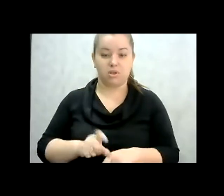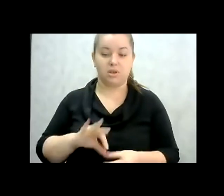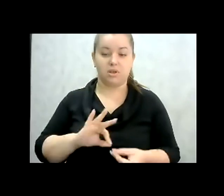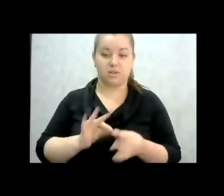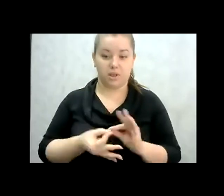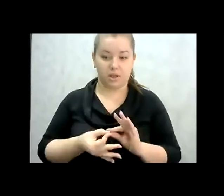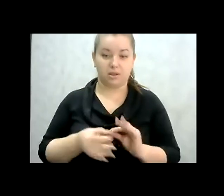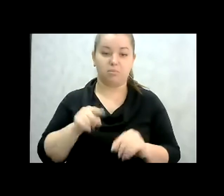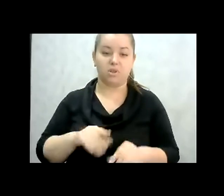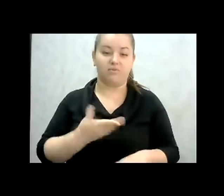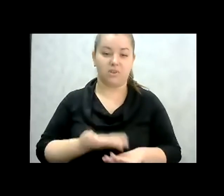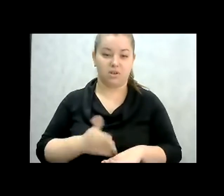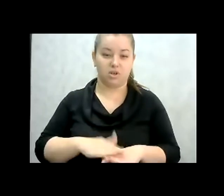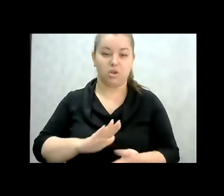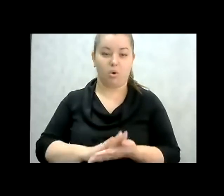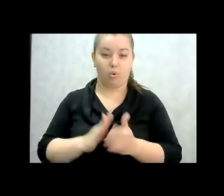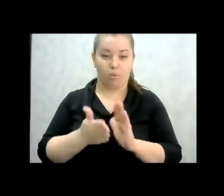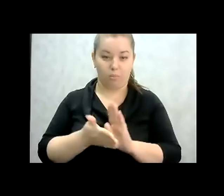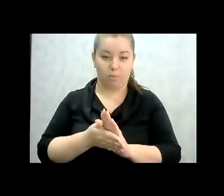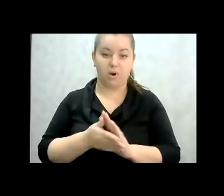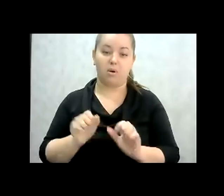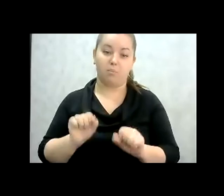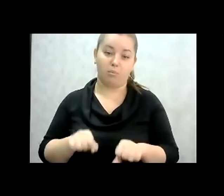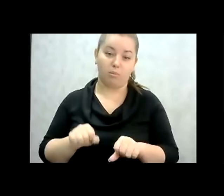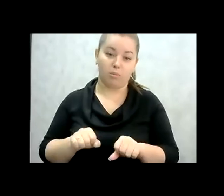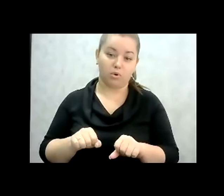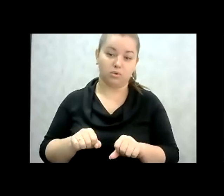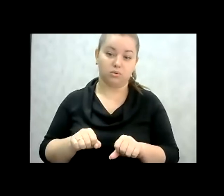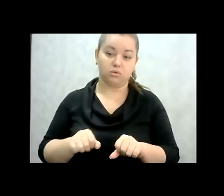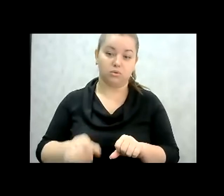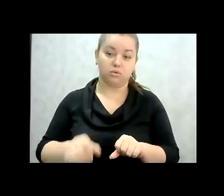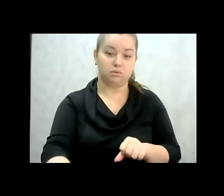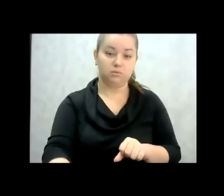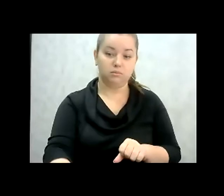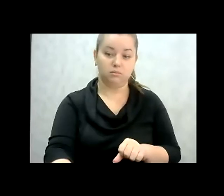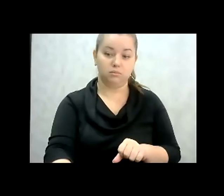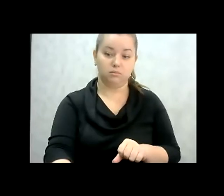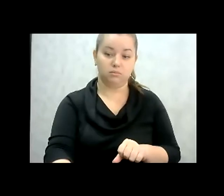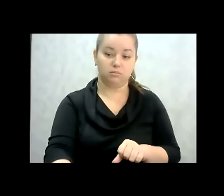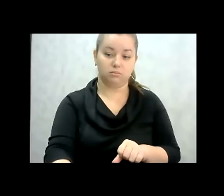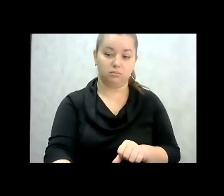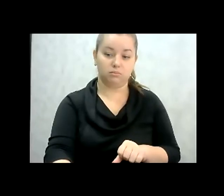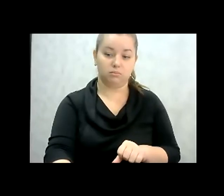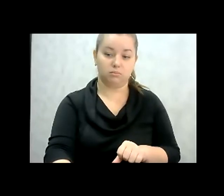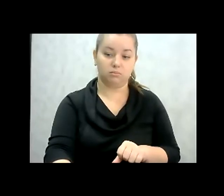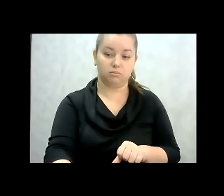The last election was very complicated,